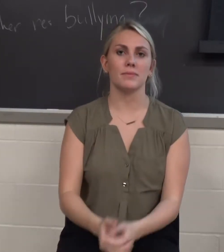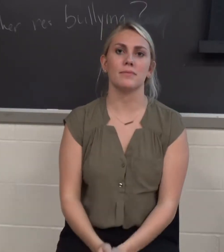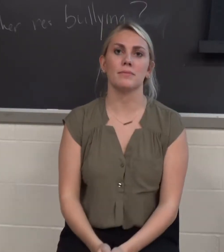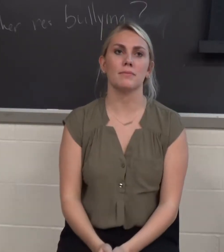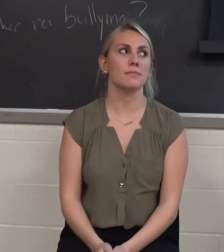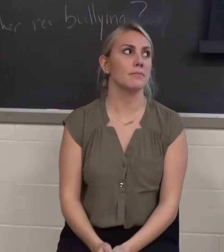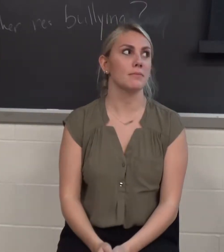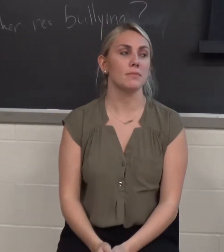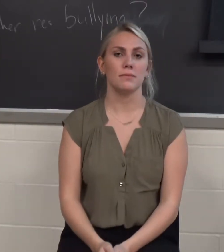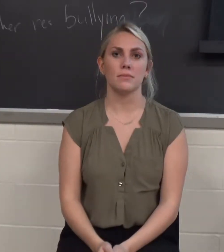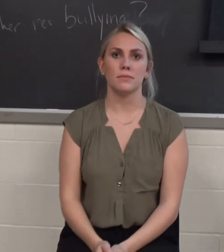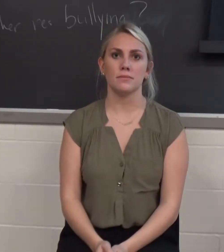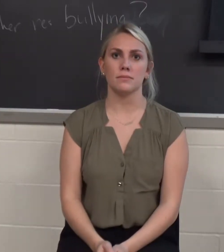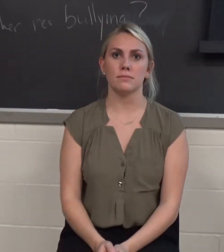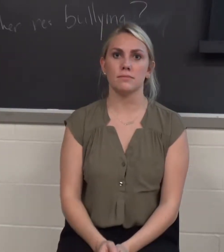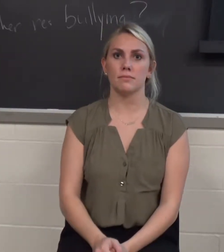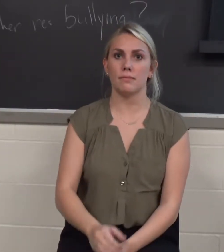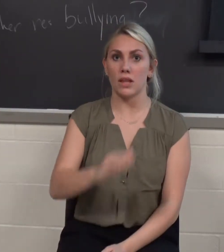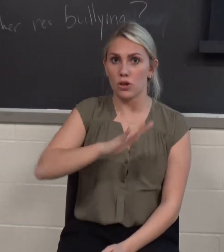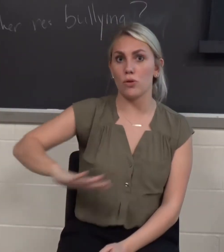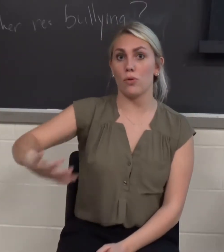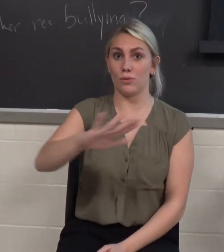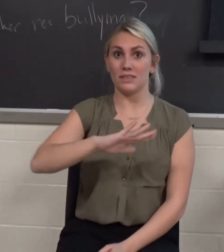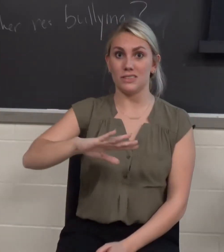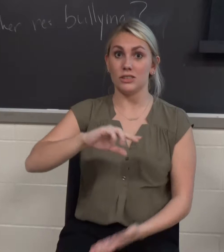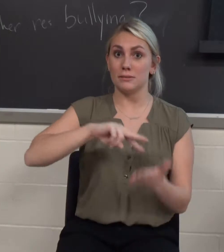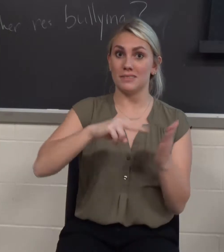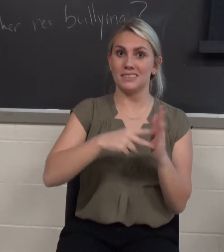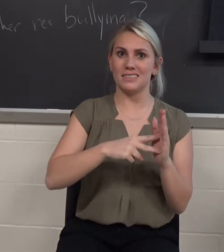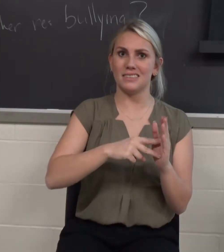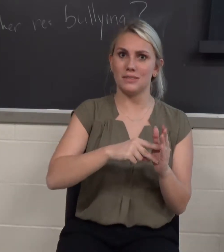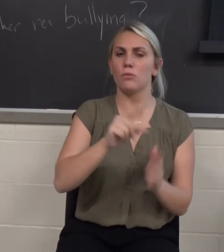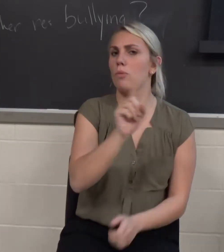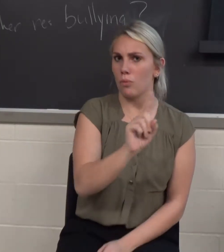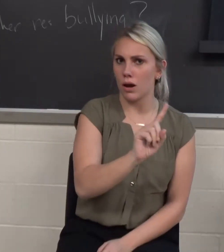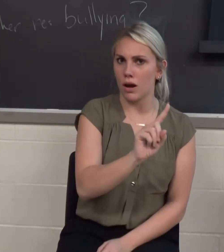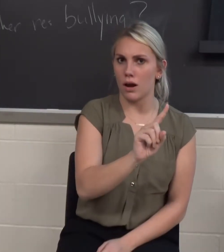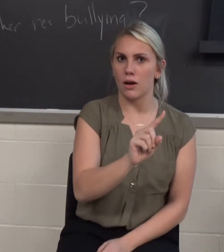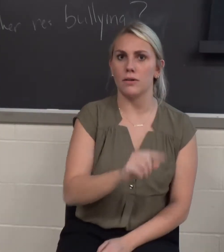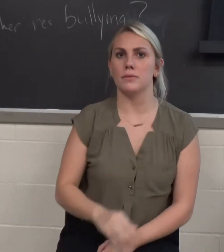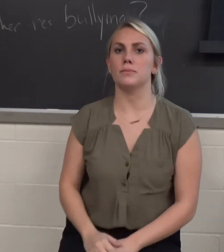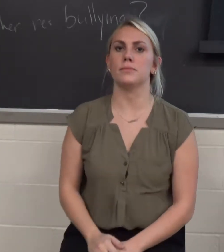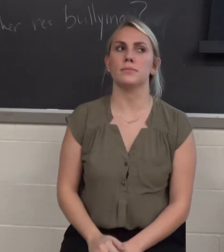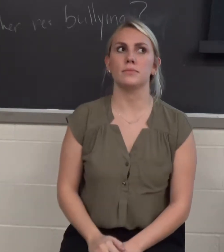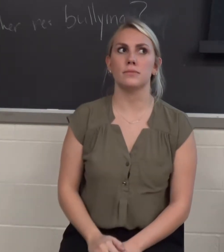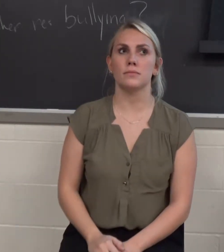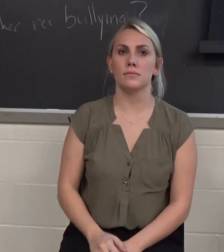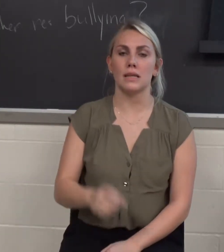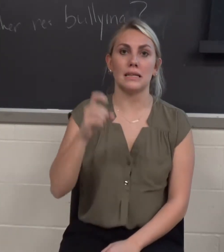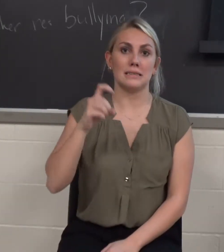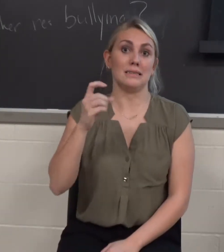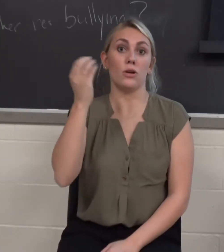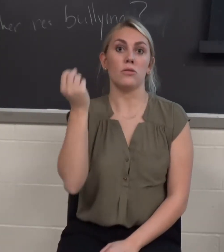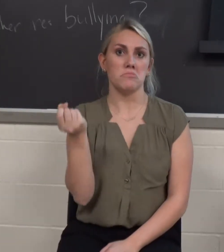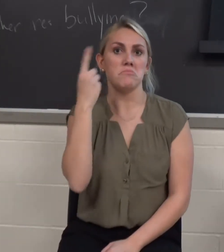at this, it says the location, that's the where. We have to know geographic location. It could be country, it could be generic, like in